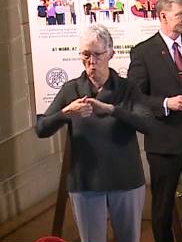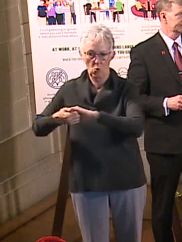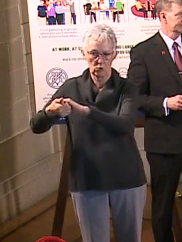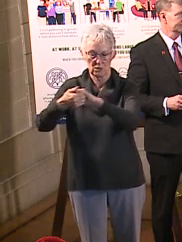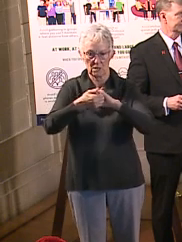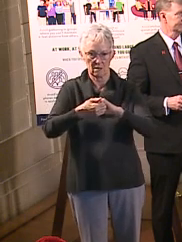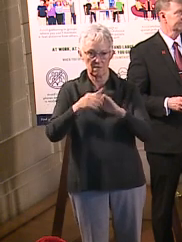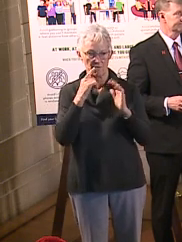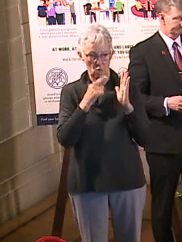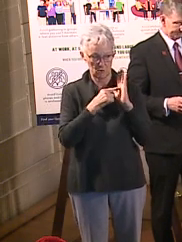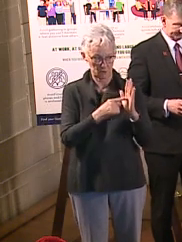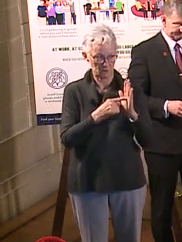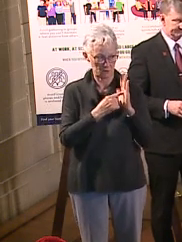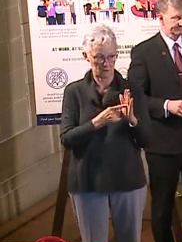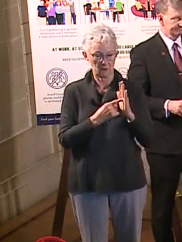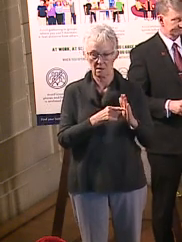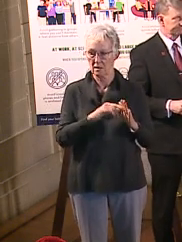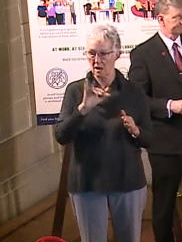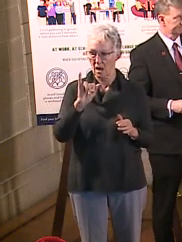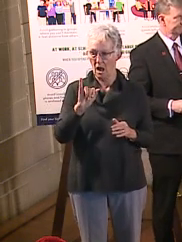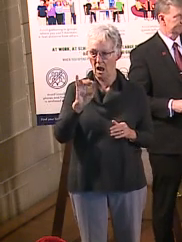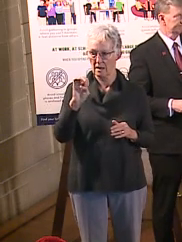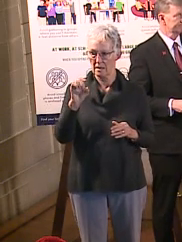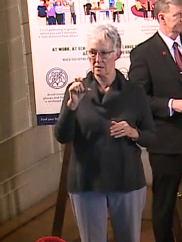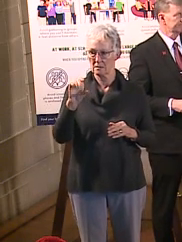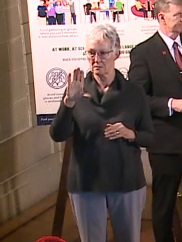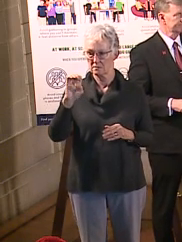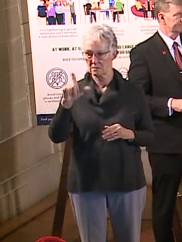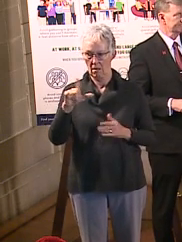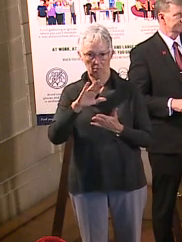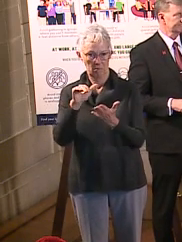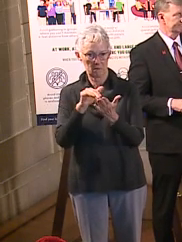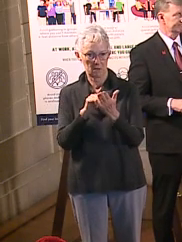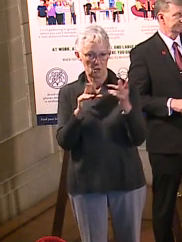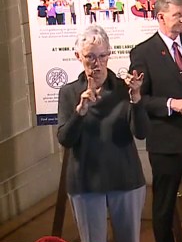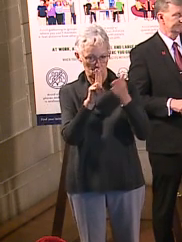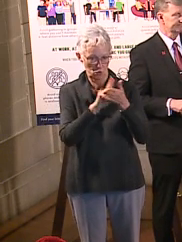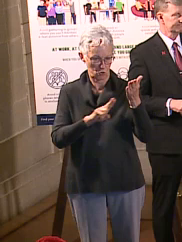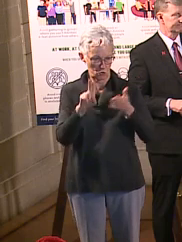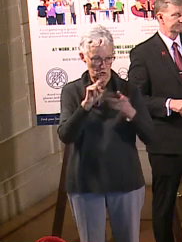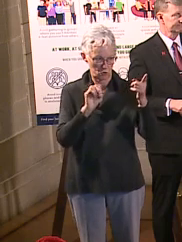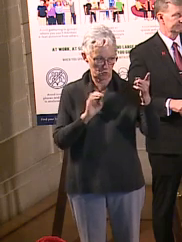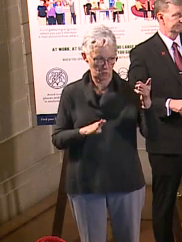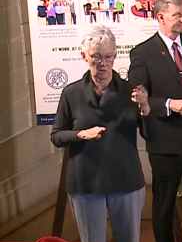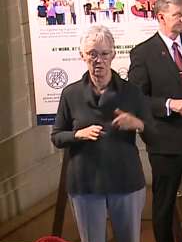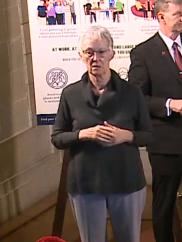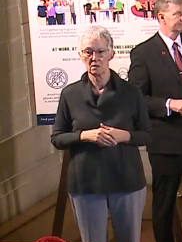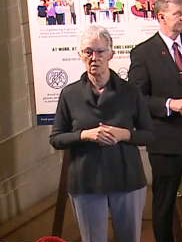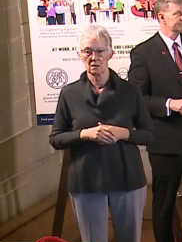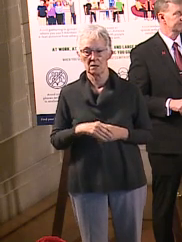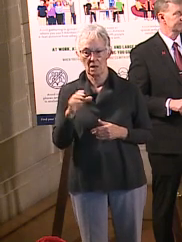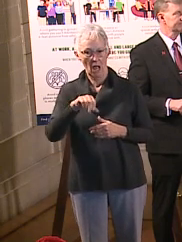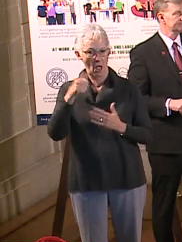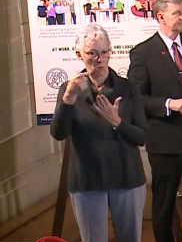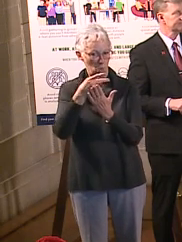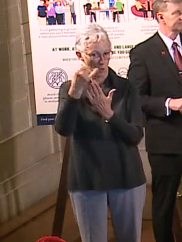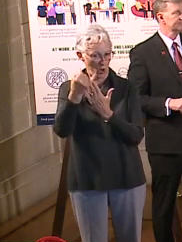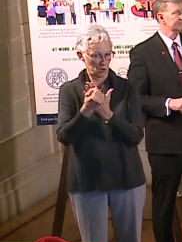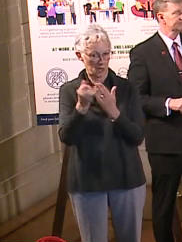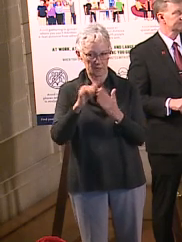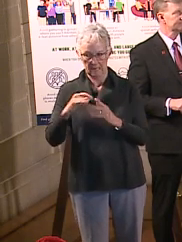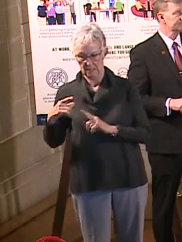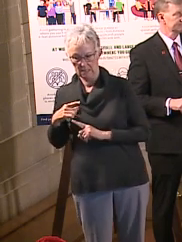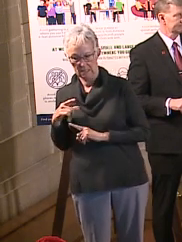for example, look at the IXL Center at the University of Nebraska. You look at the commitment to the next project that the the legislature